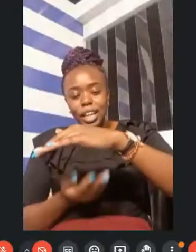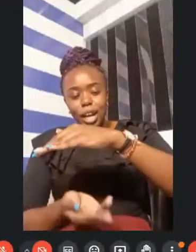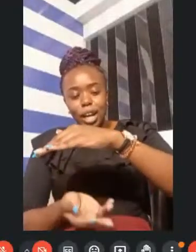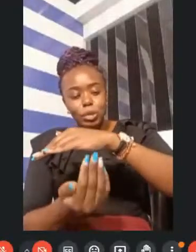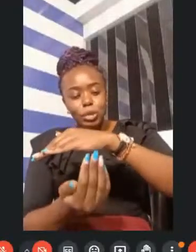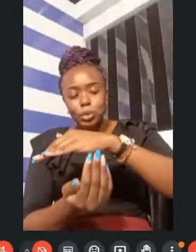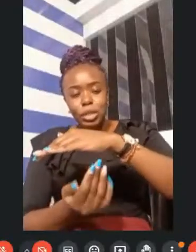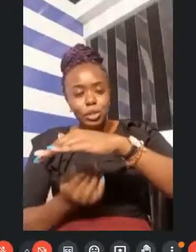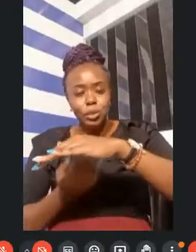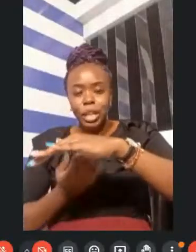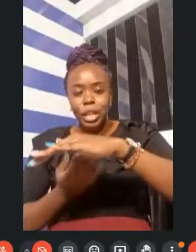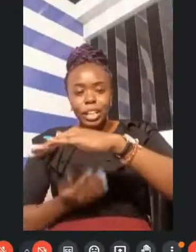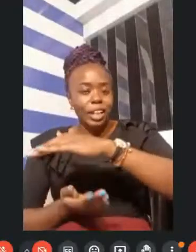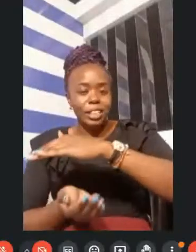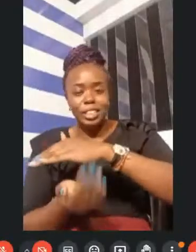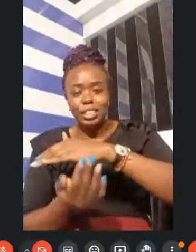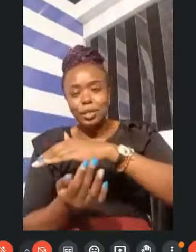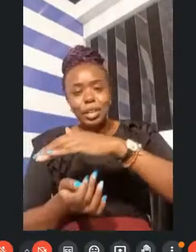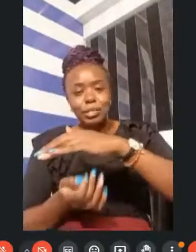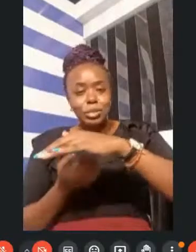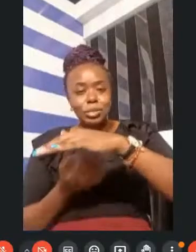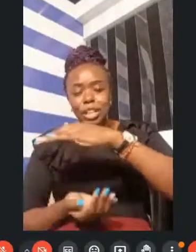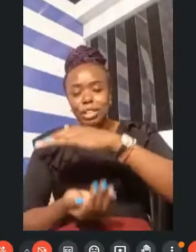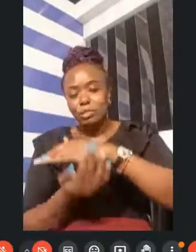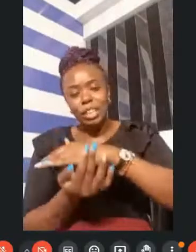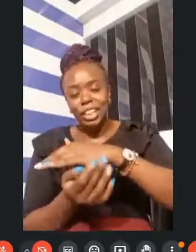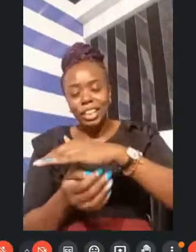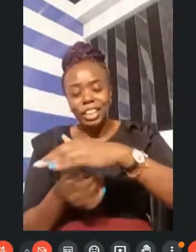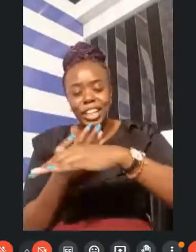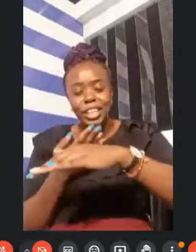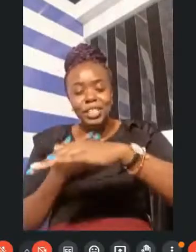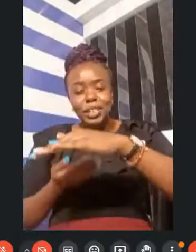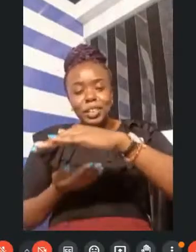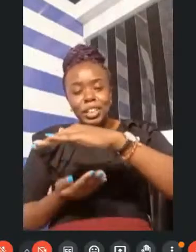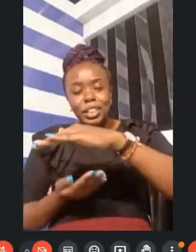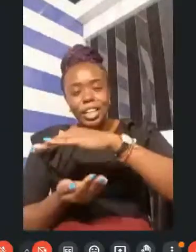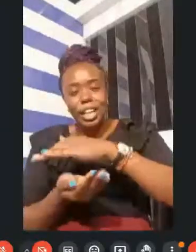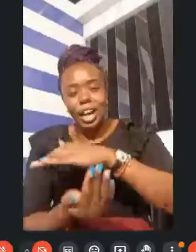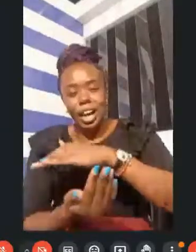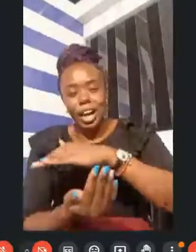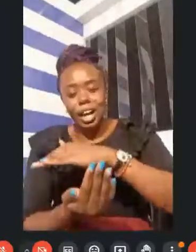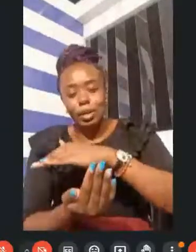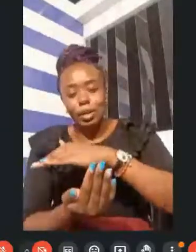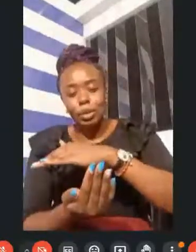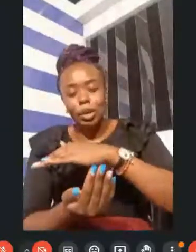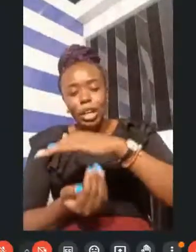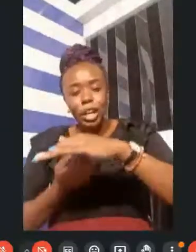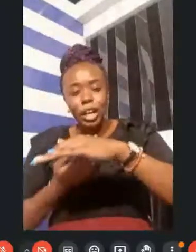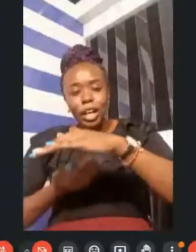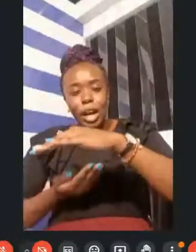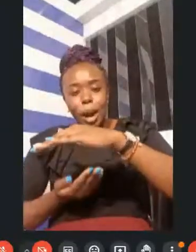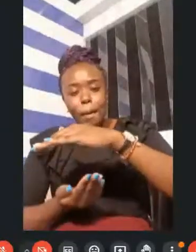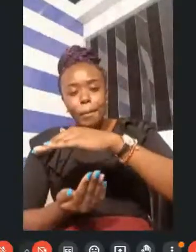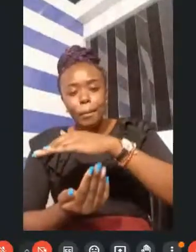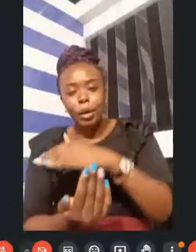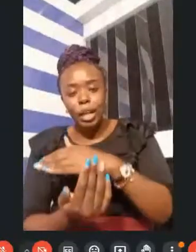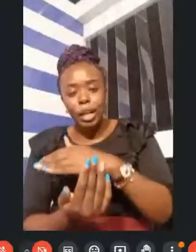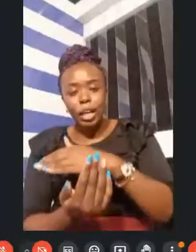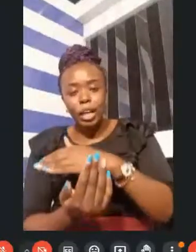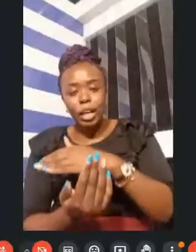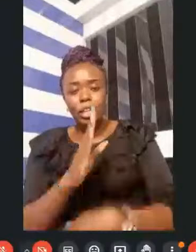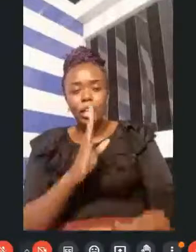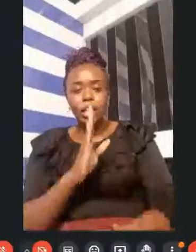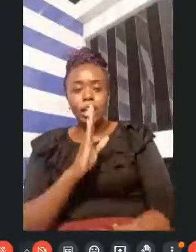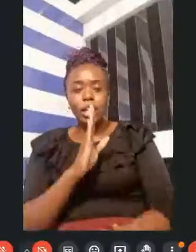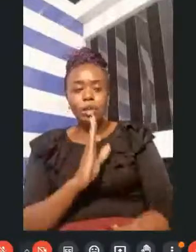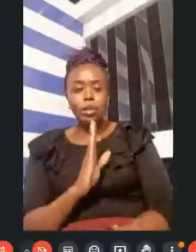itokeleze. Yeah, I'm not good in Swahili, guys, so you have to forgive me. So morning,